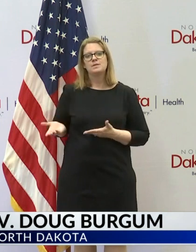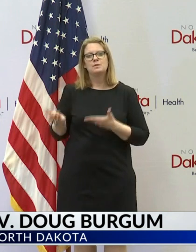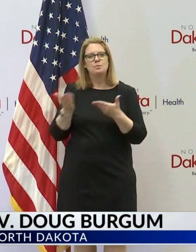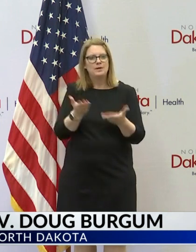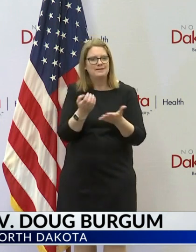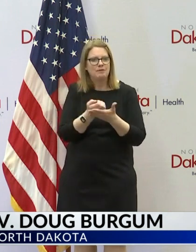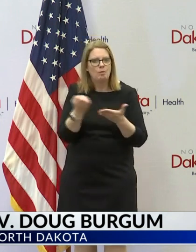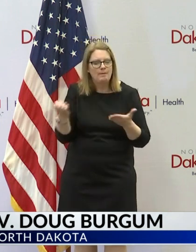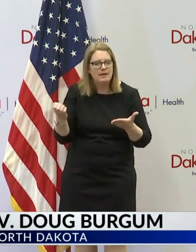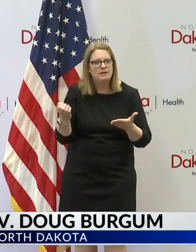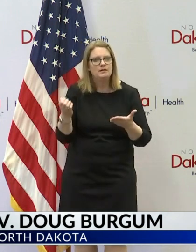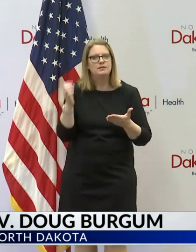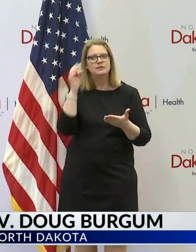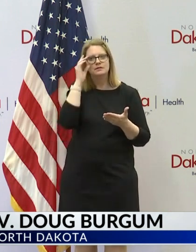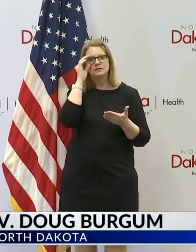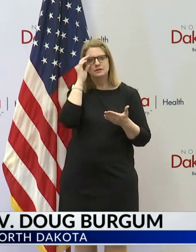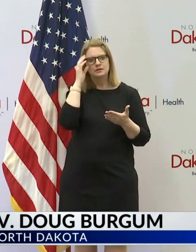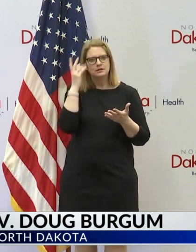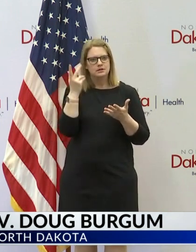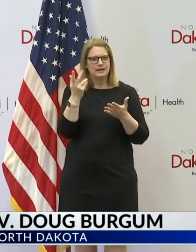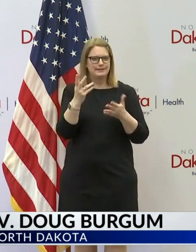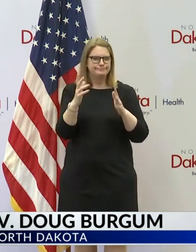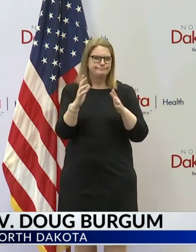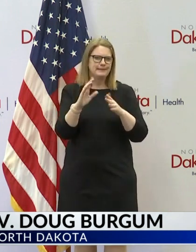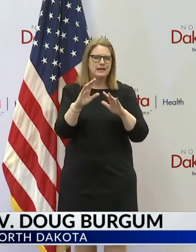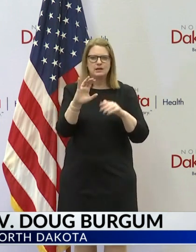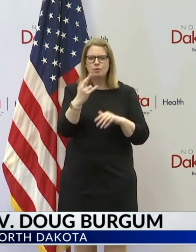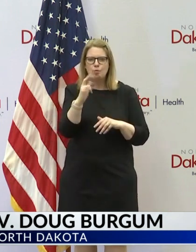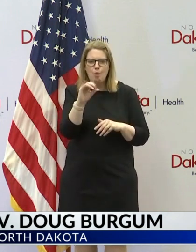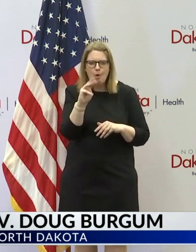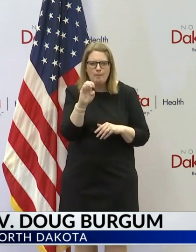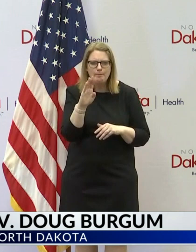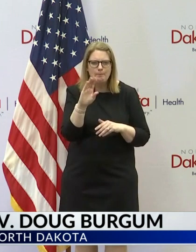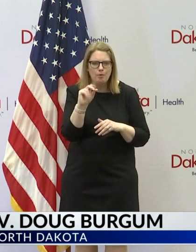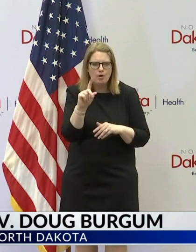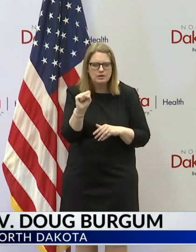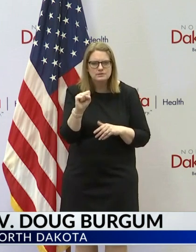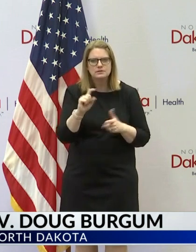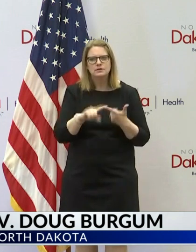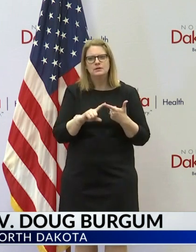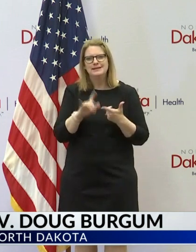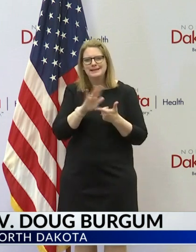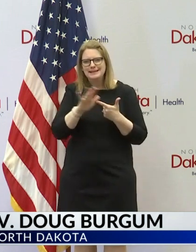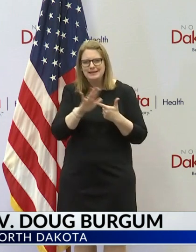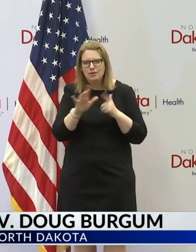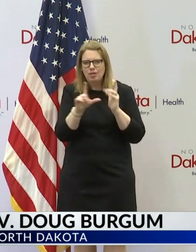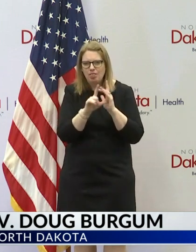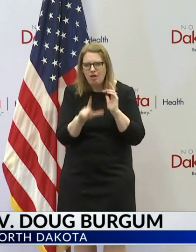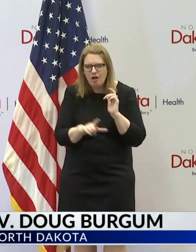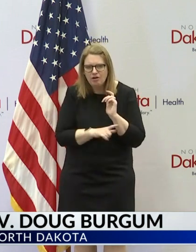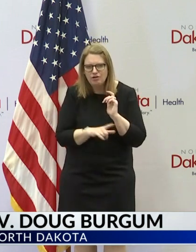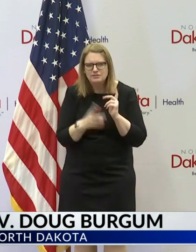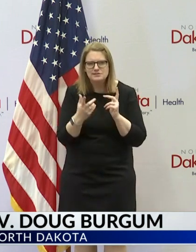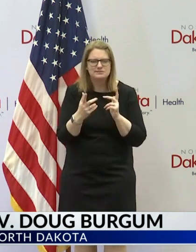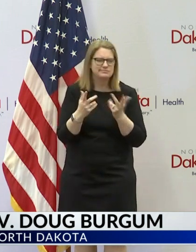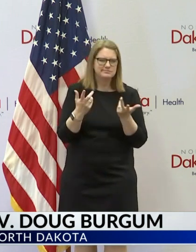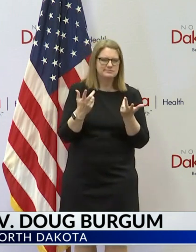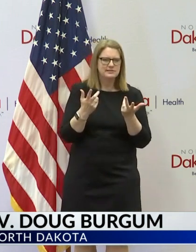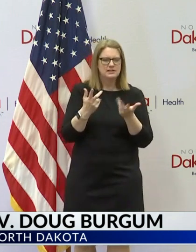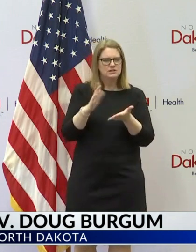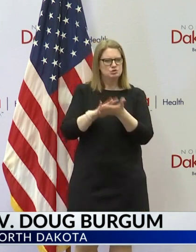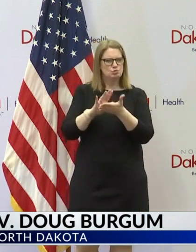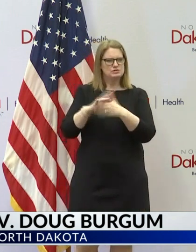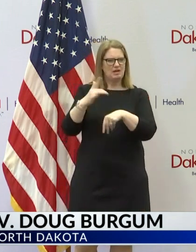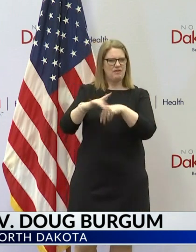equipment, whether it's devices like Chromebooks or whether it's cleaning out your locker. Schools are available,